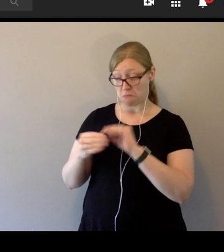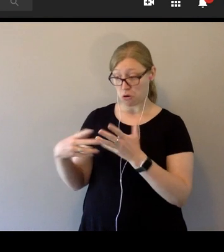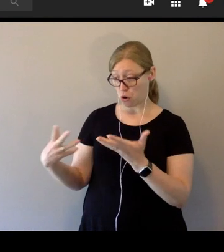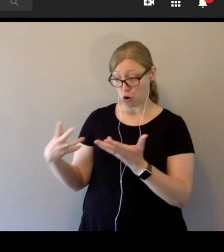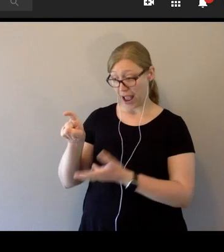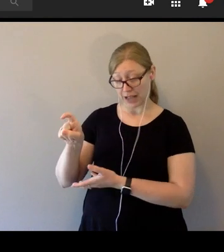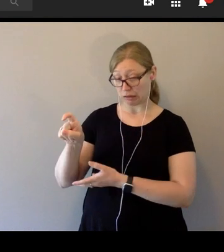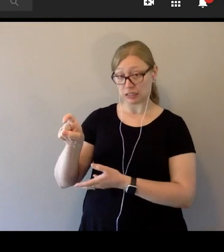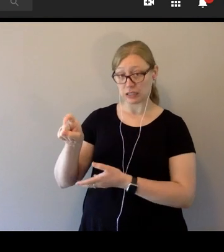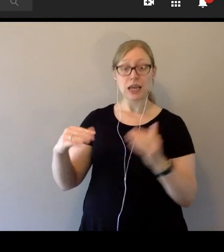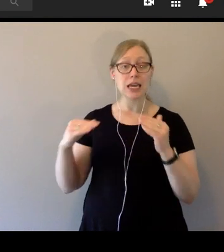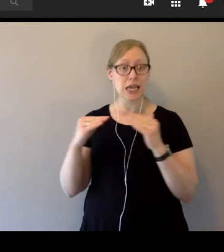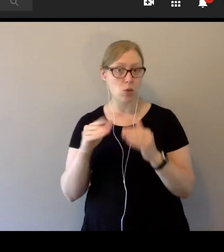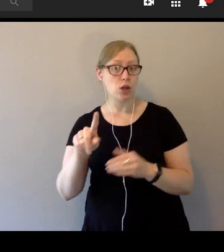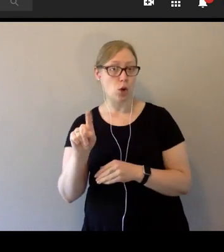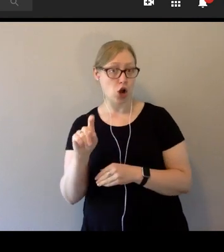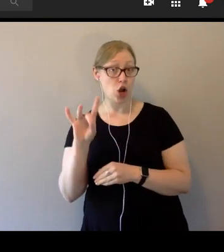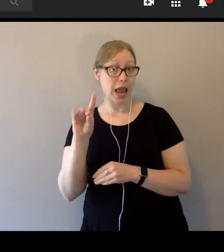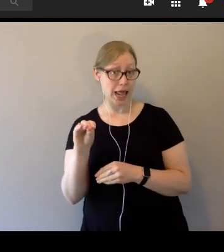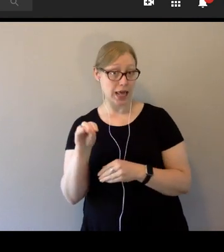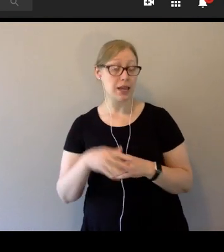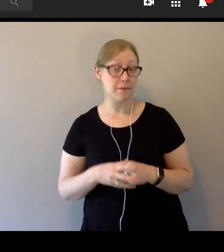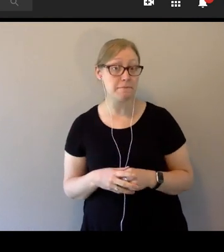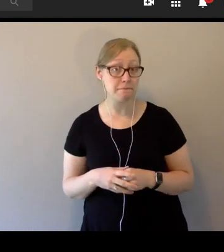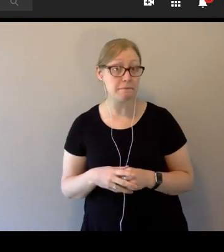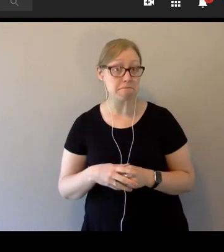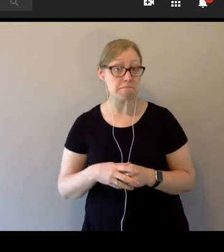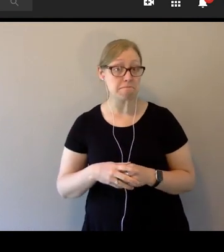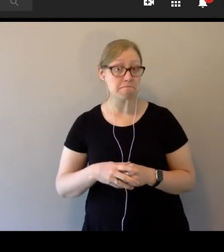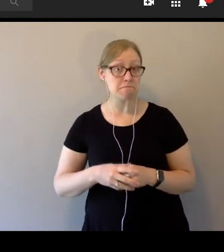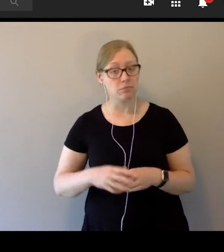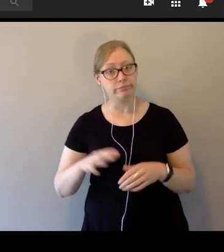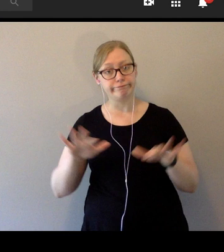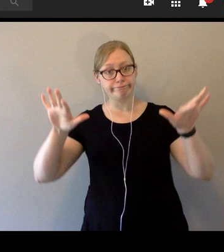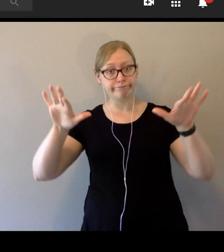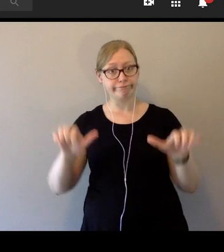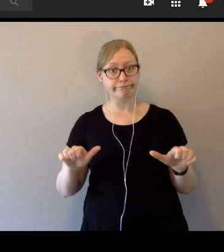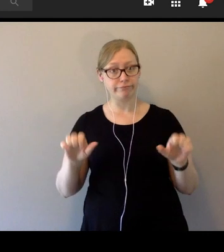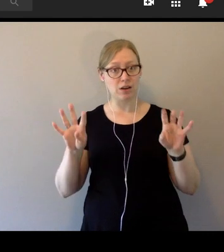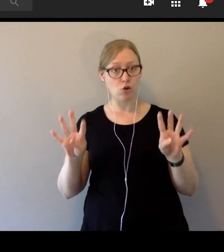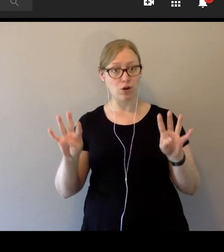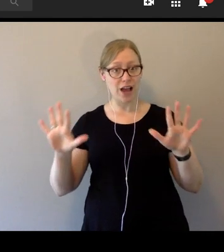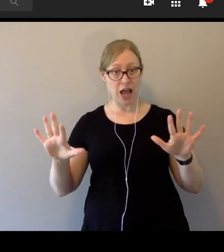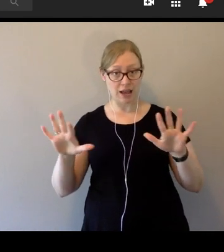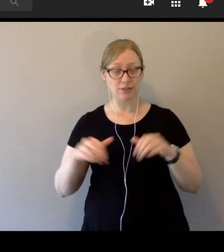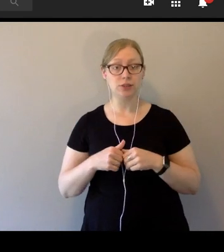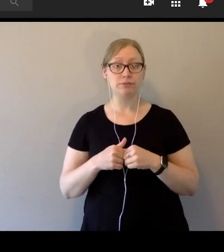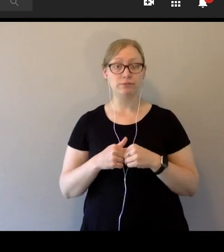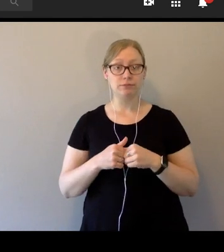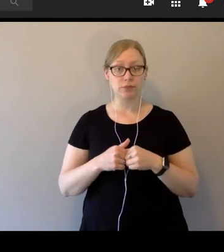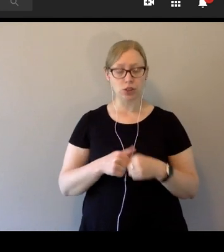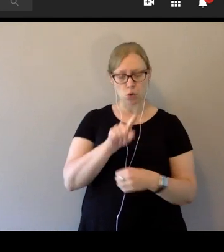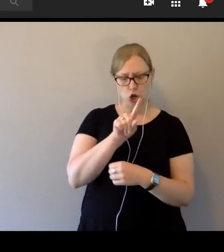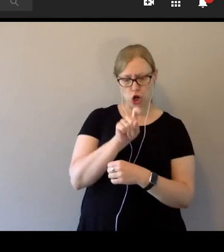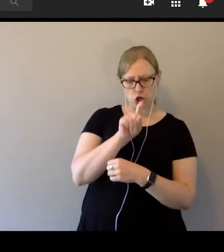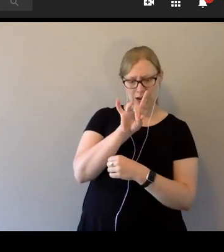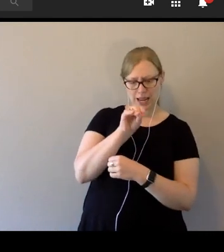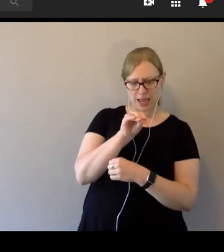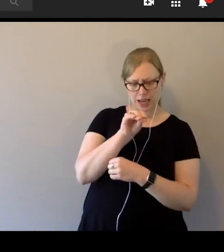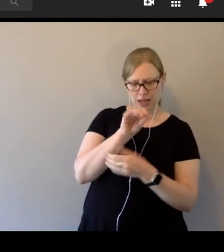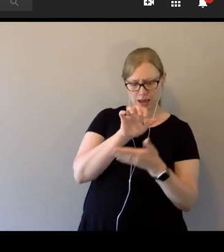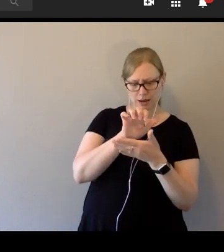x is going to equal 180, and so then we will subtract 45 from 180. That'd be 140 minus